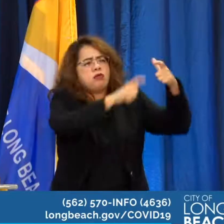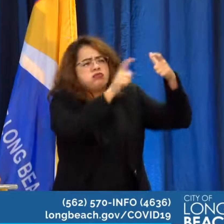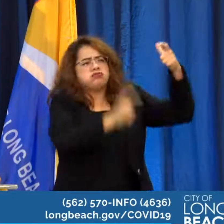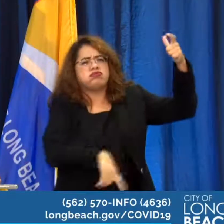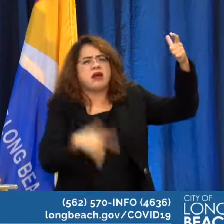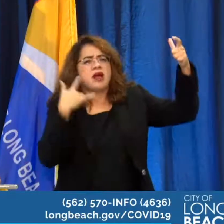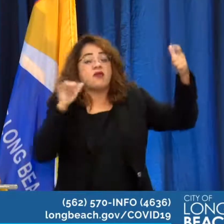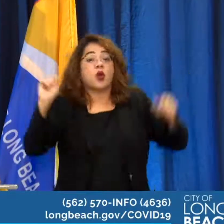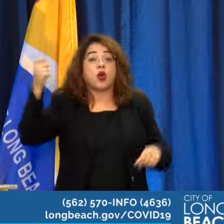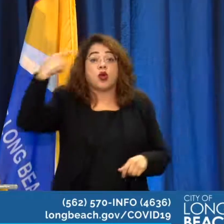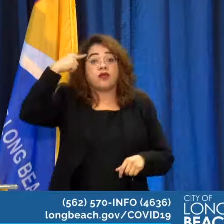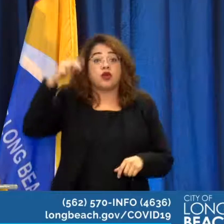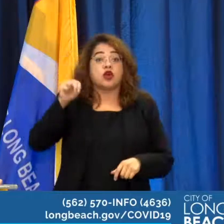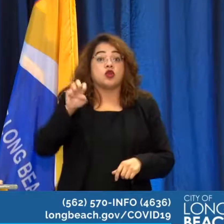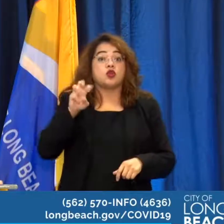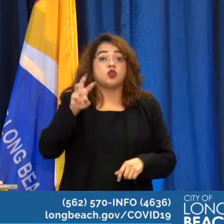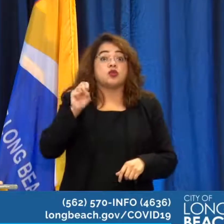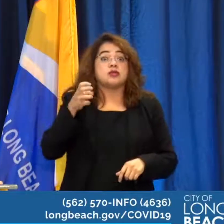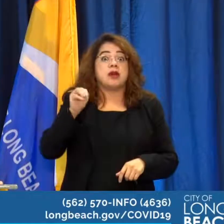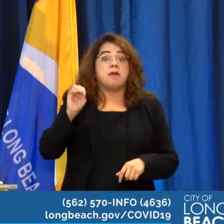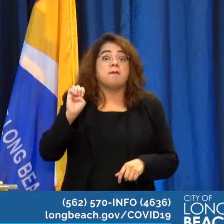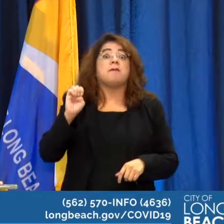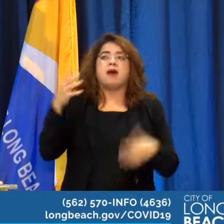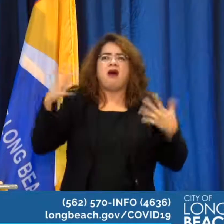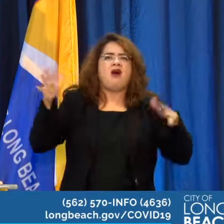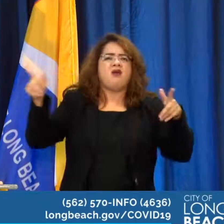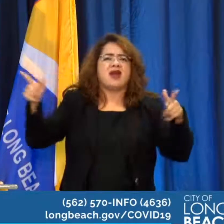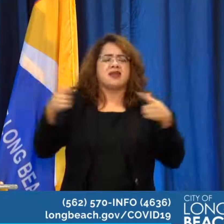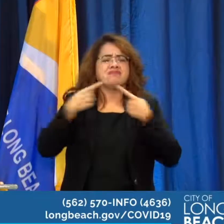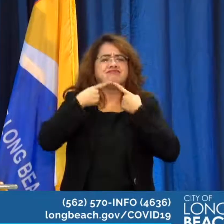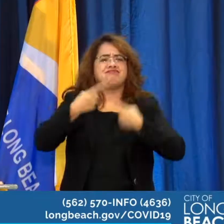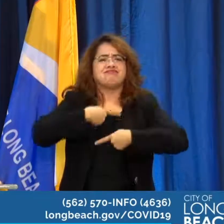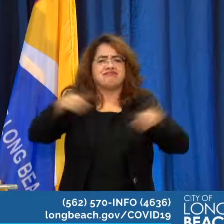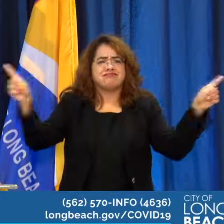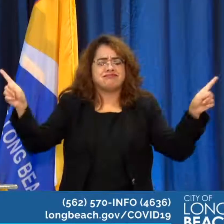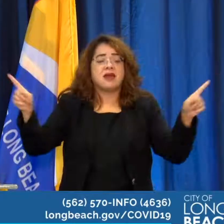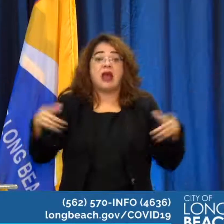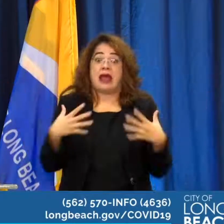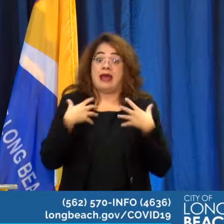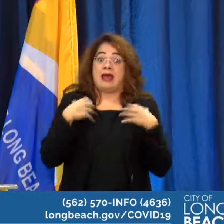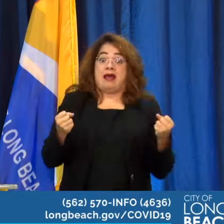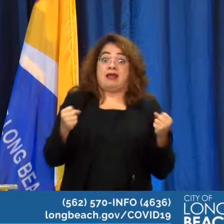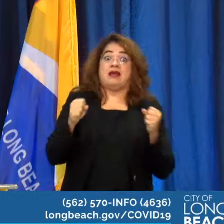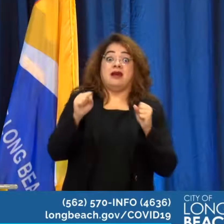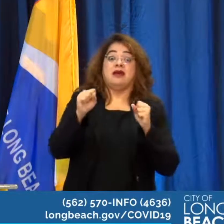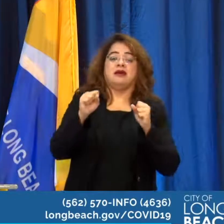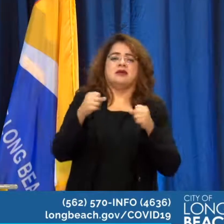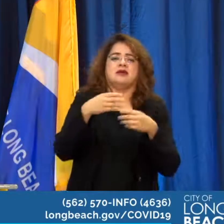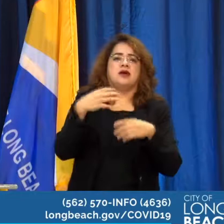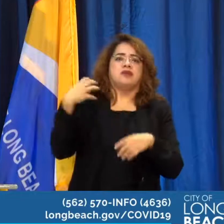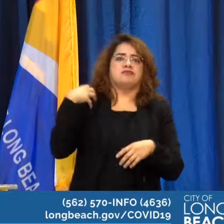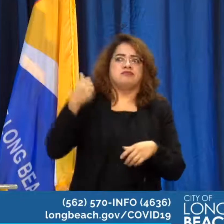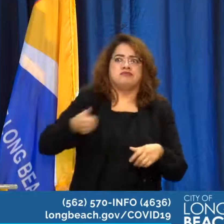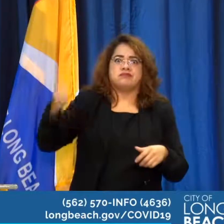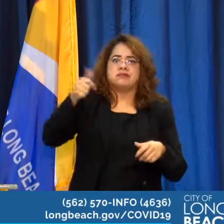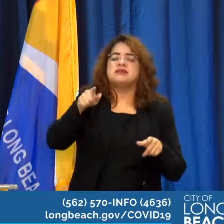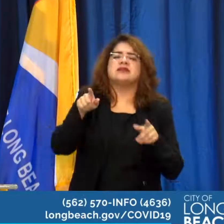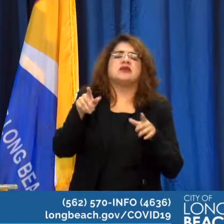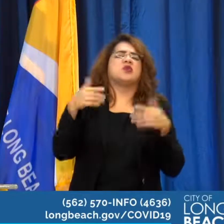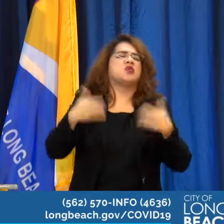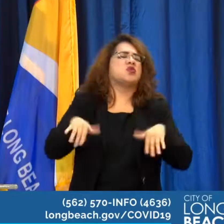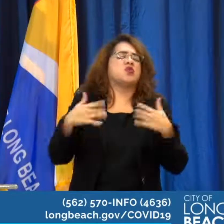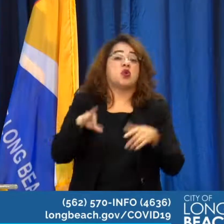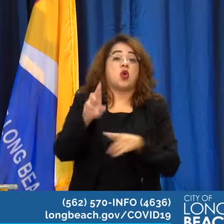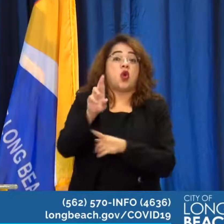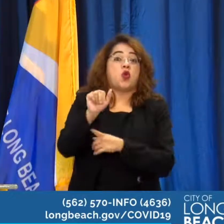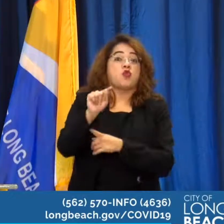addressed this earlier today, and we know that statewide health officials are very concerned about the rate of the